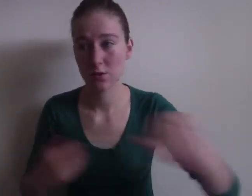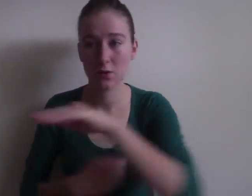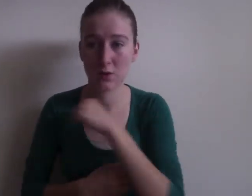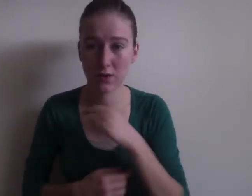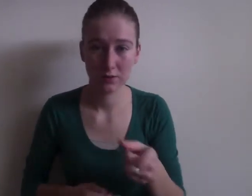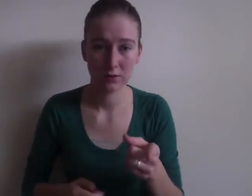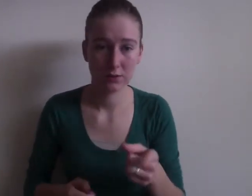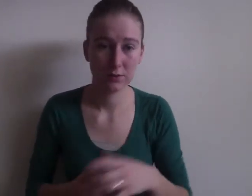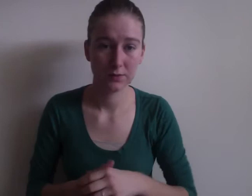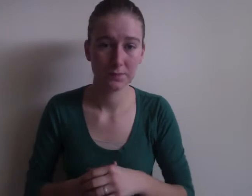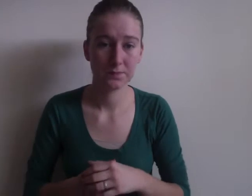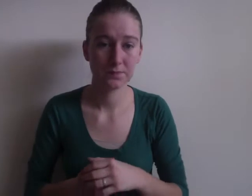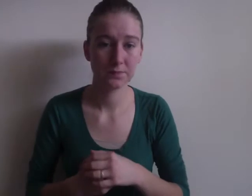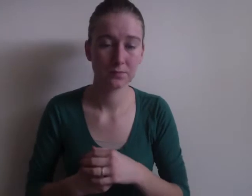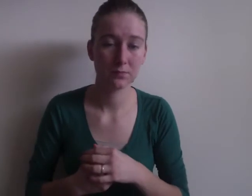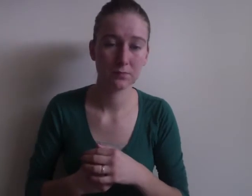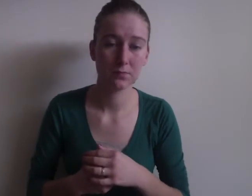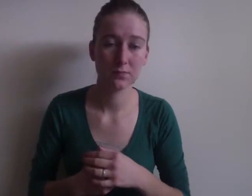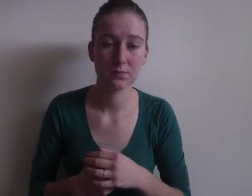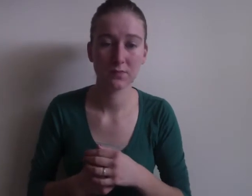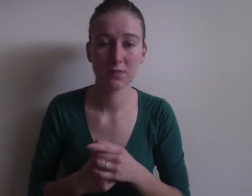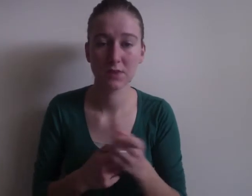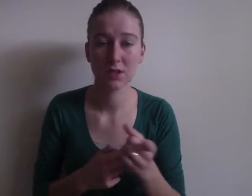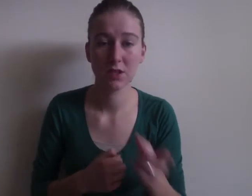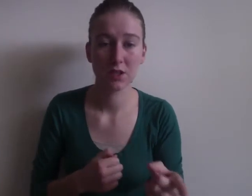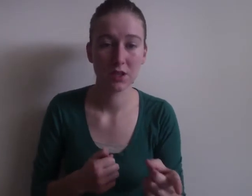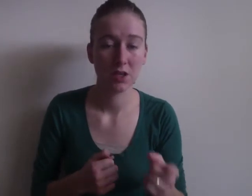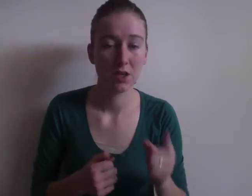And she was really one of the first people to do this. Of course, Pablo